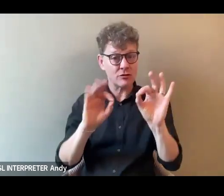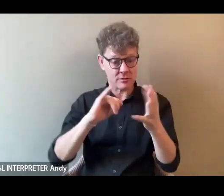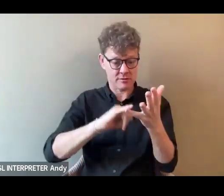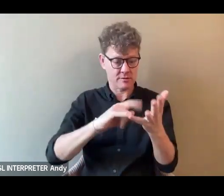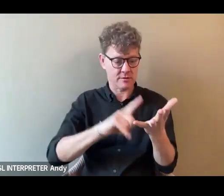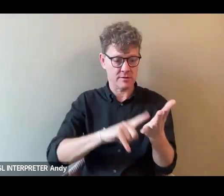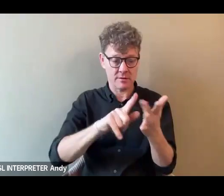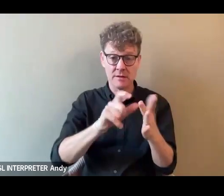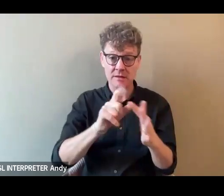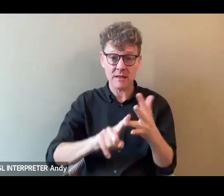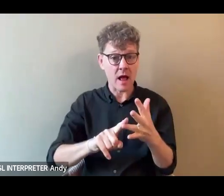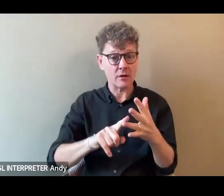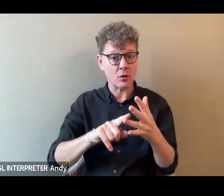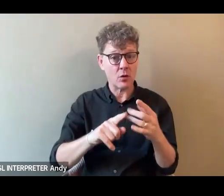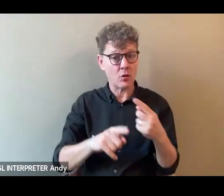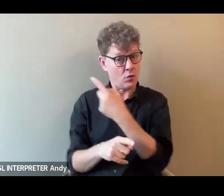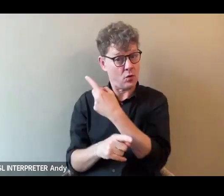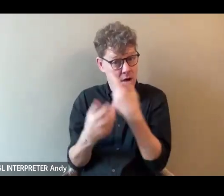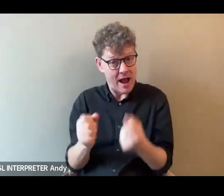What do I need to do?